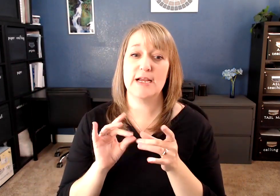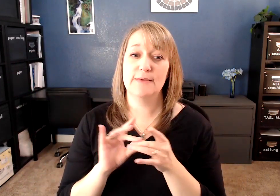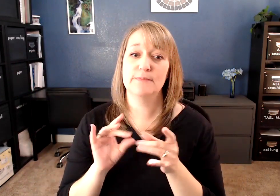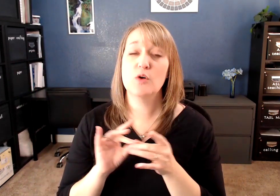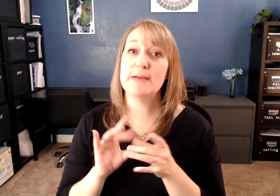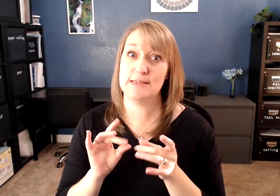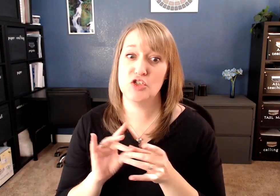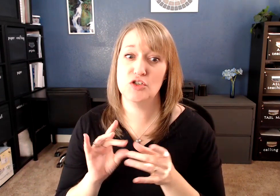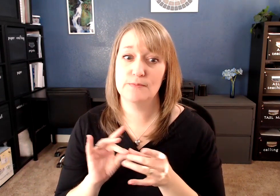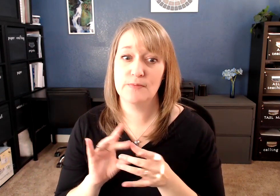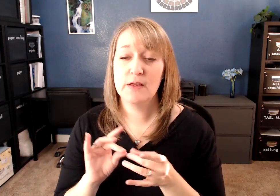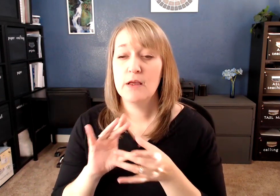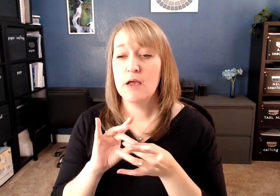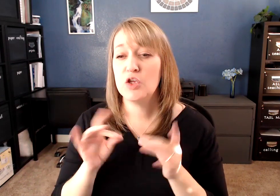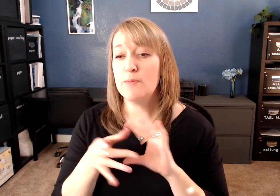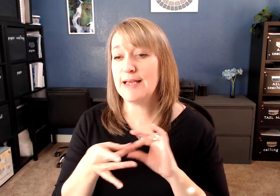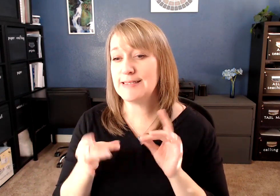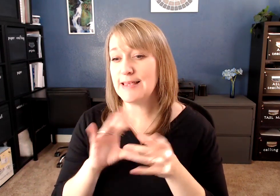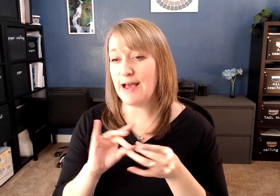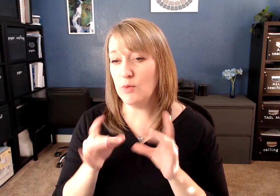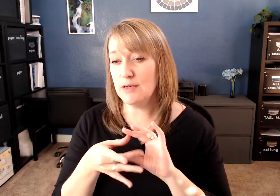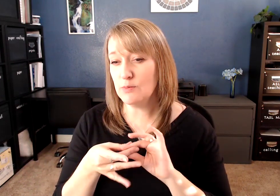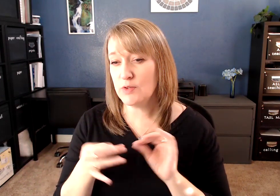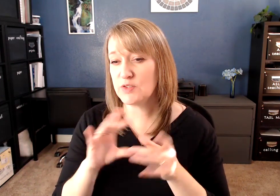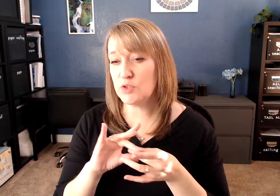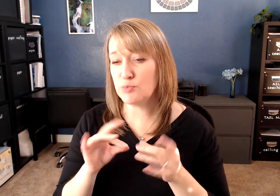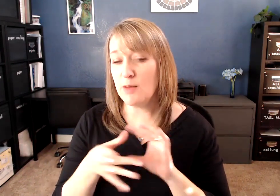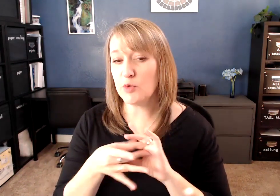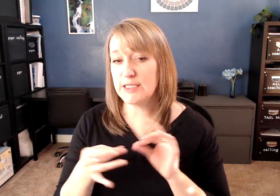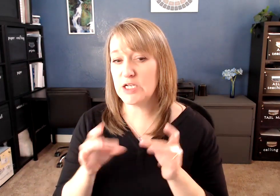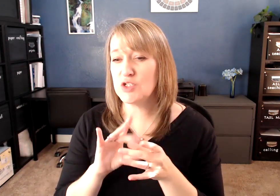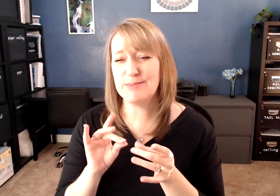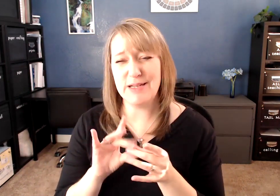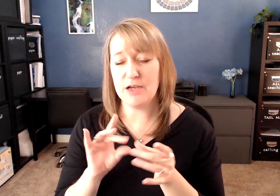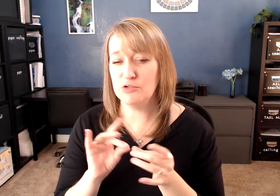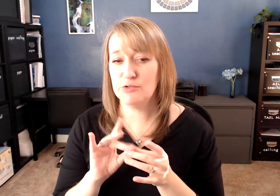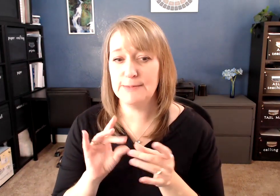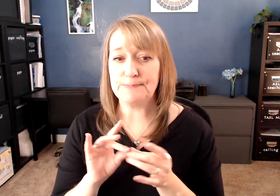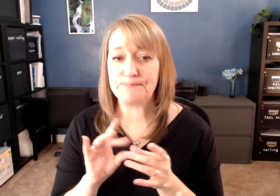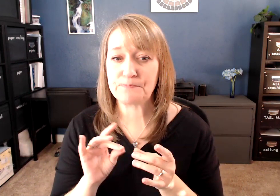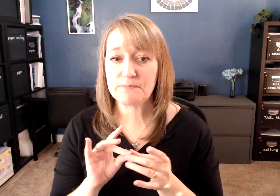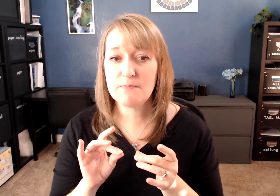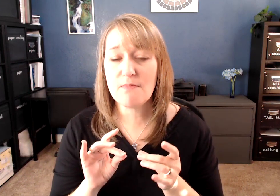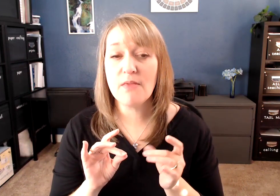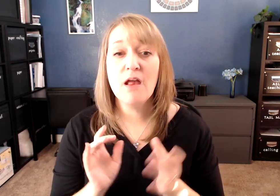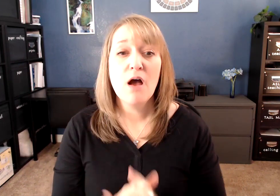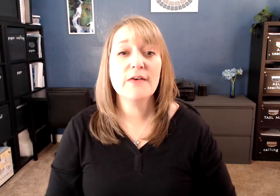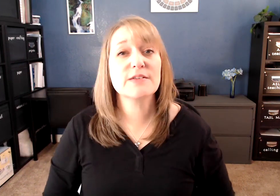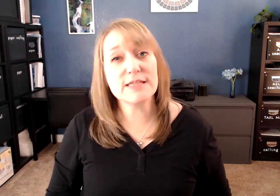Story or message. You may see that one with switch palm orientations, but not usually. All right, so that's a